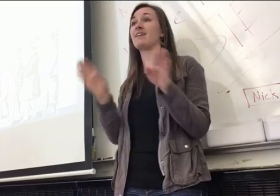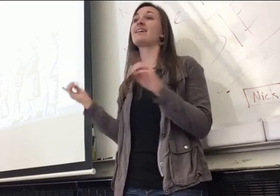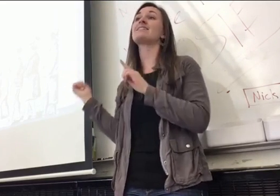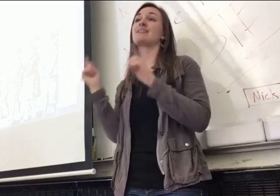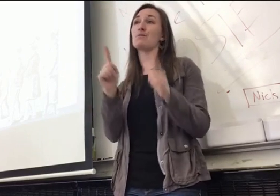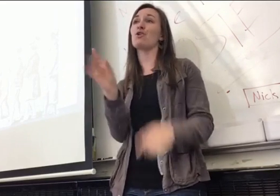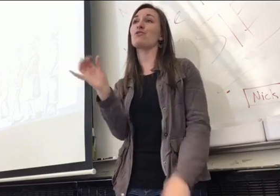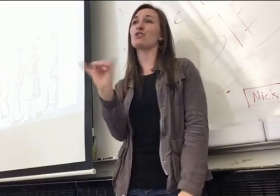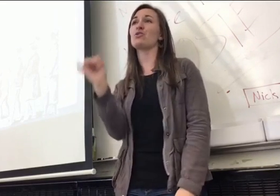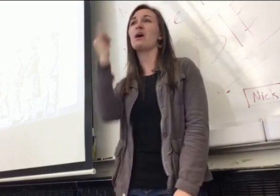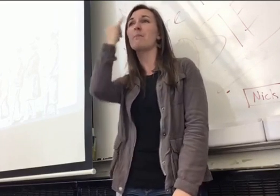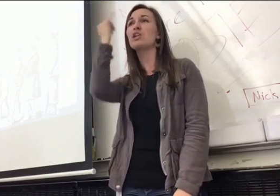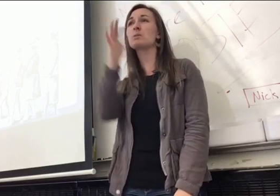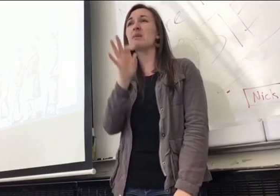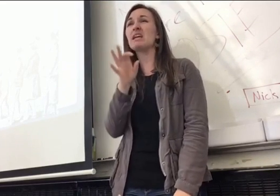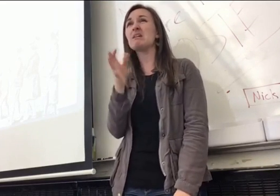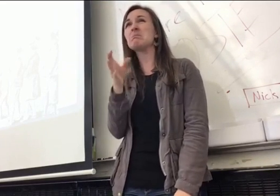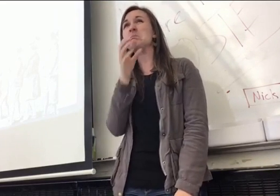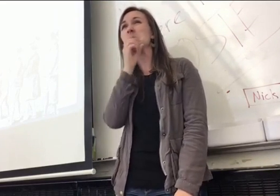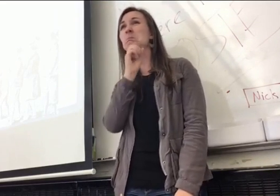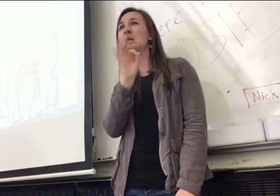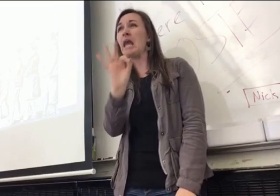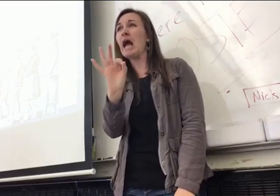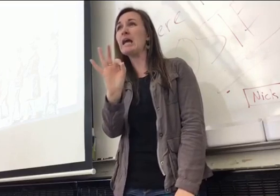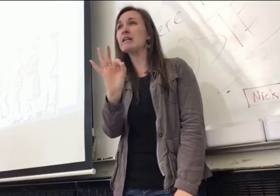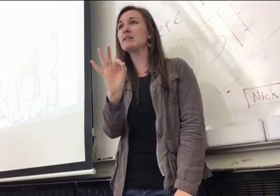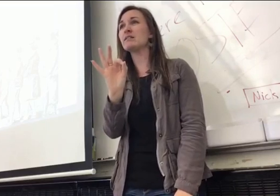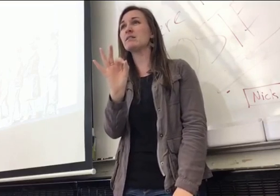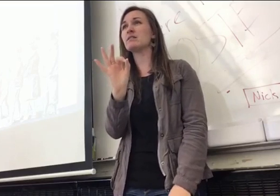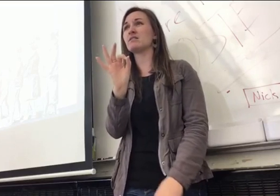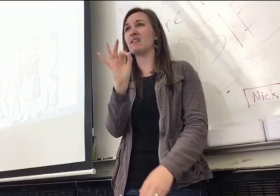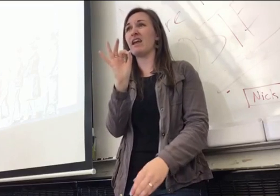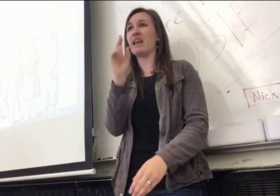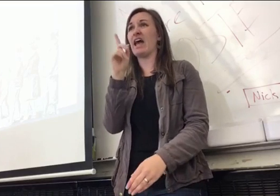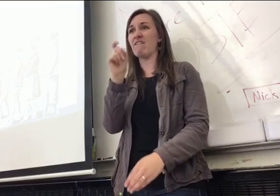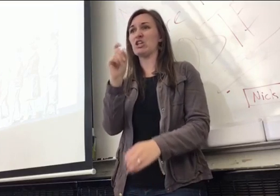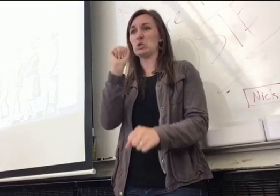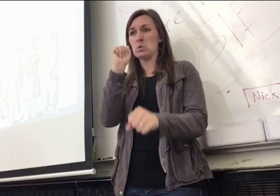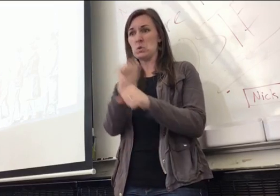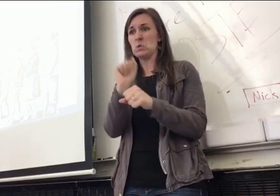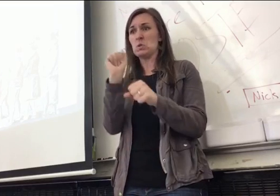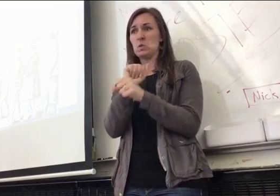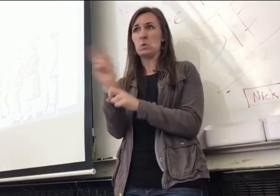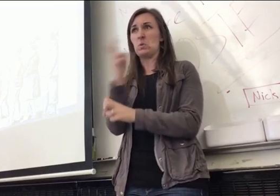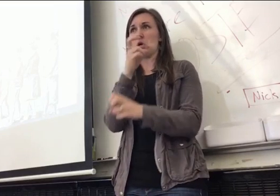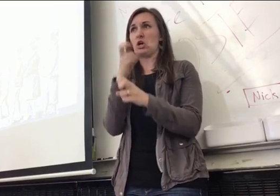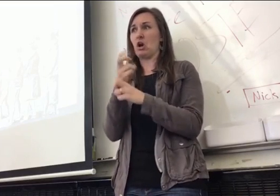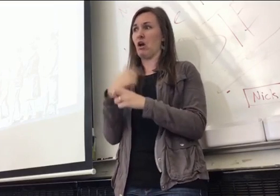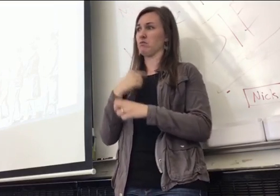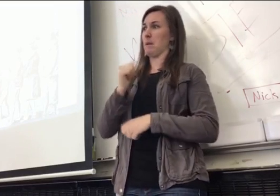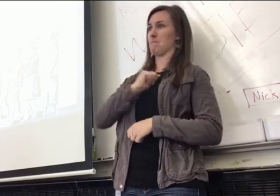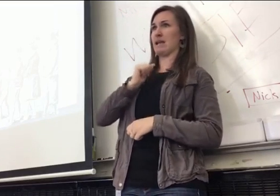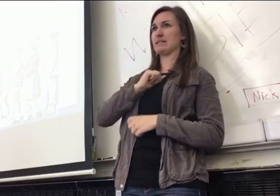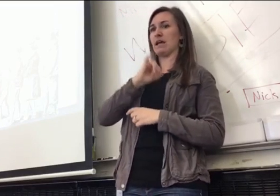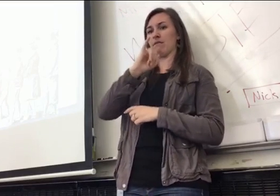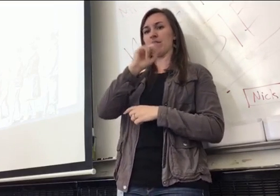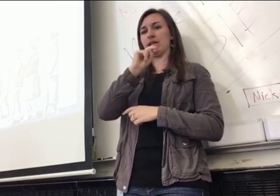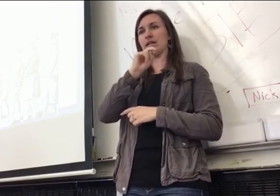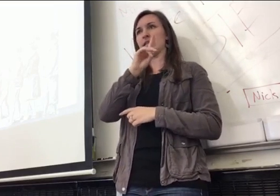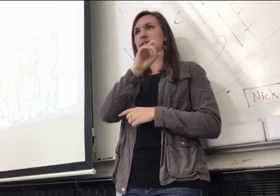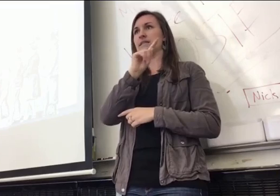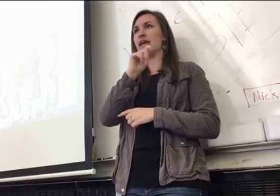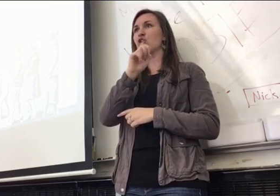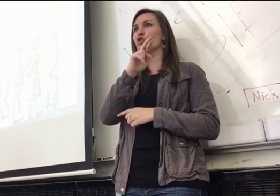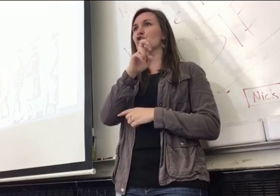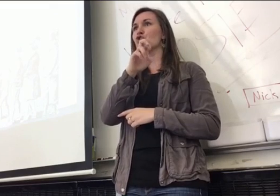too. Imagine being maybe 9 years old and being that indentured servant for the rest of your